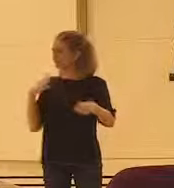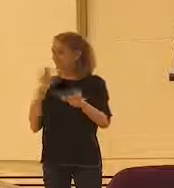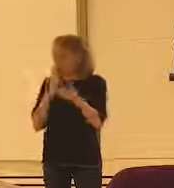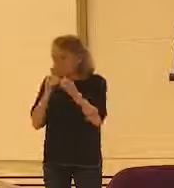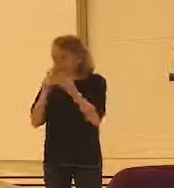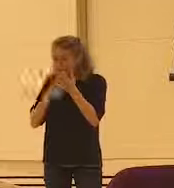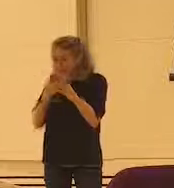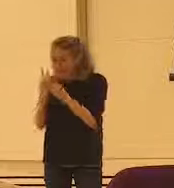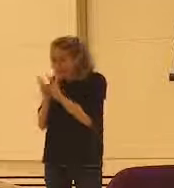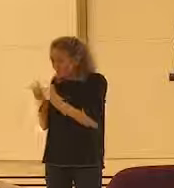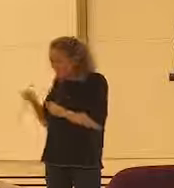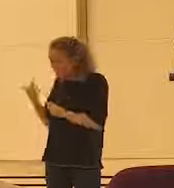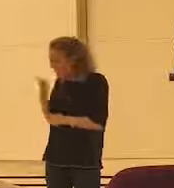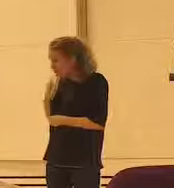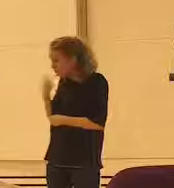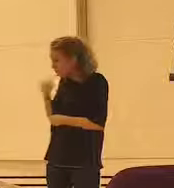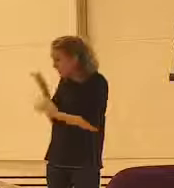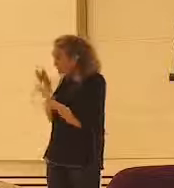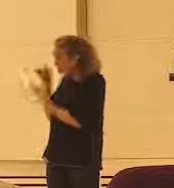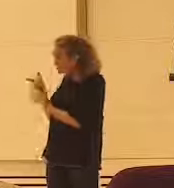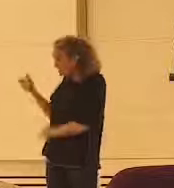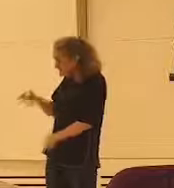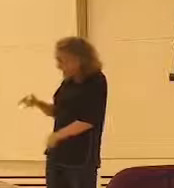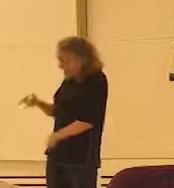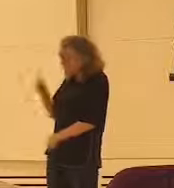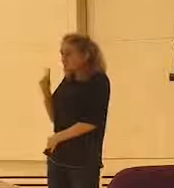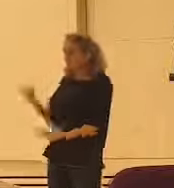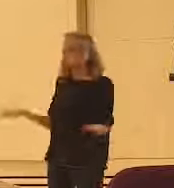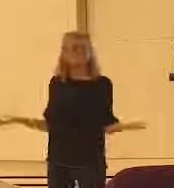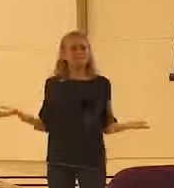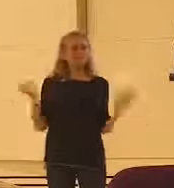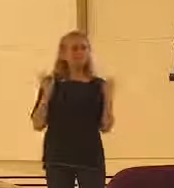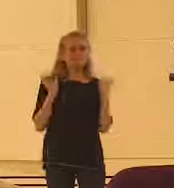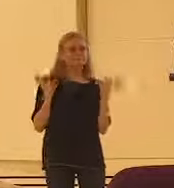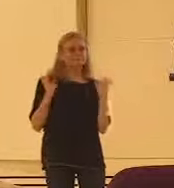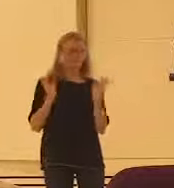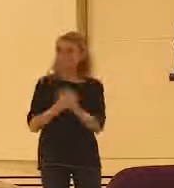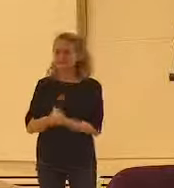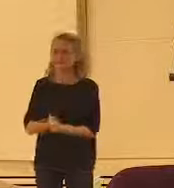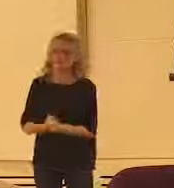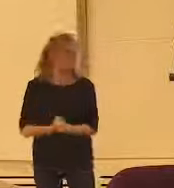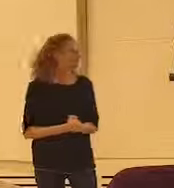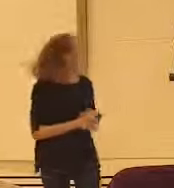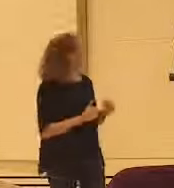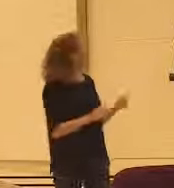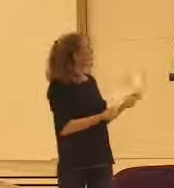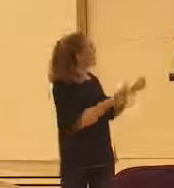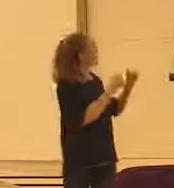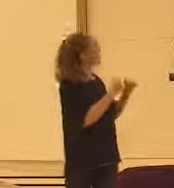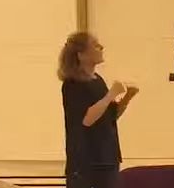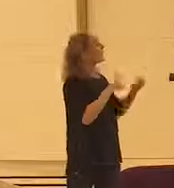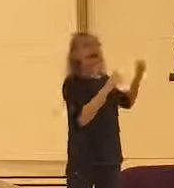whatever reason, and then the appointment's delayed, and which provides another barrier, of course.